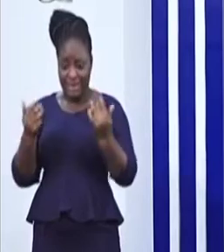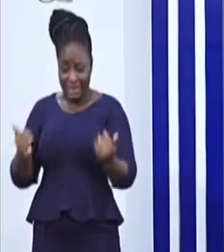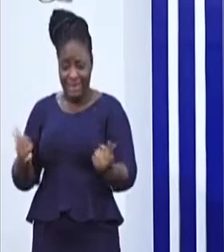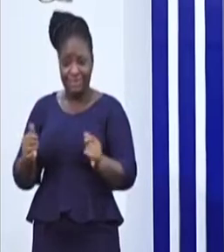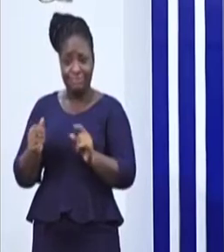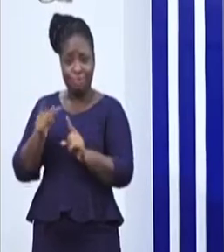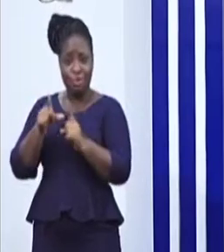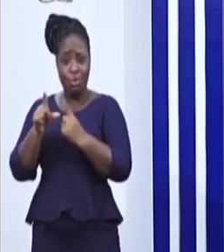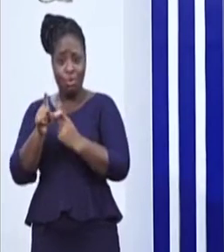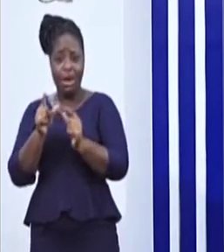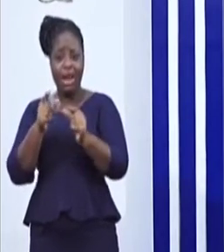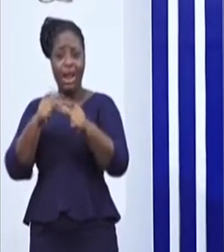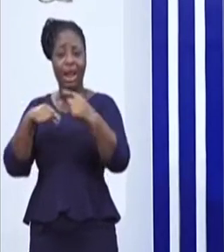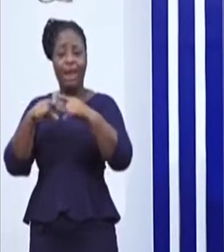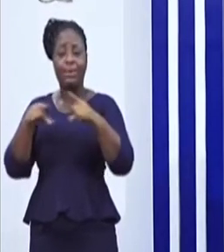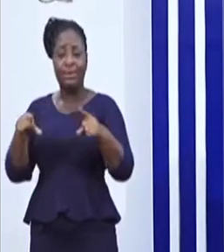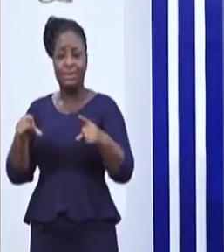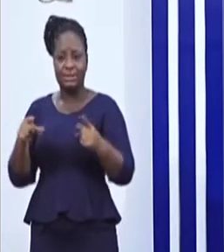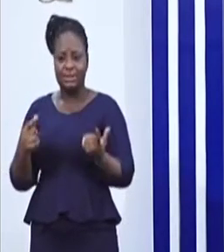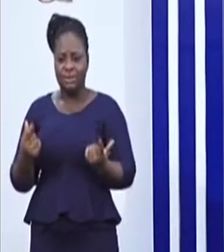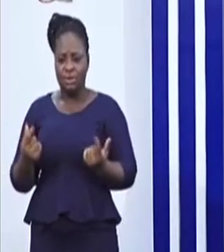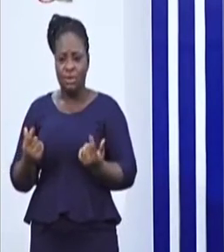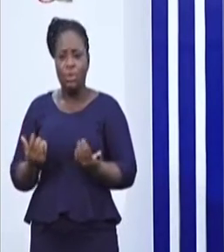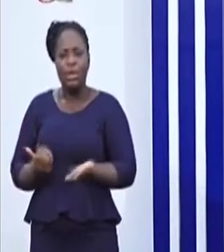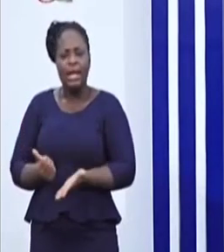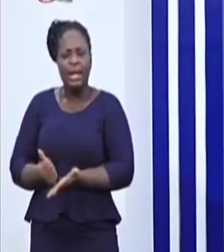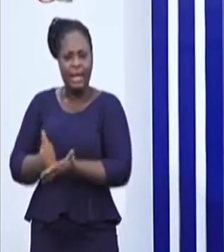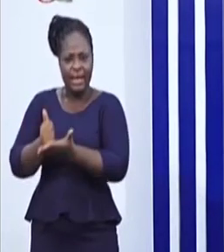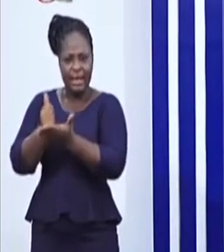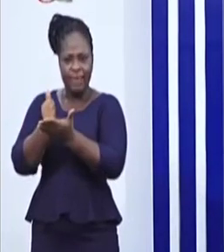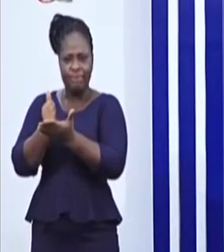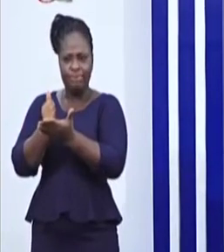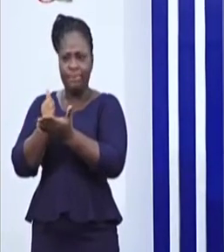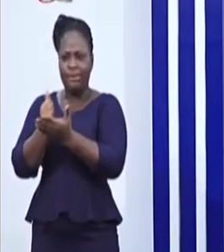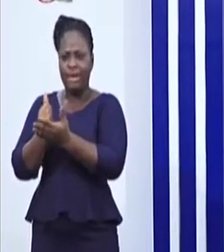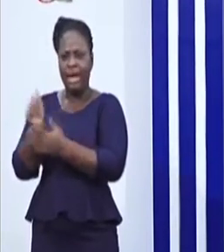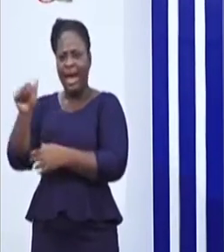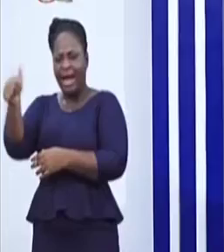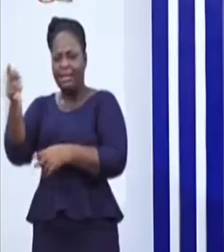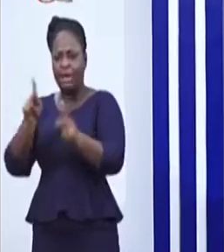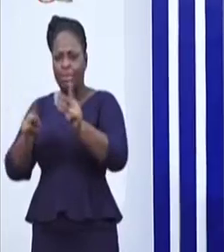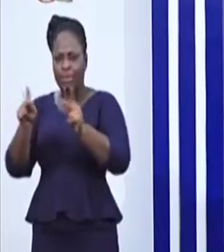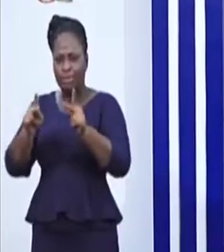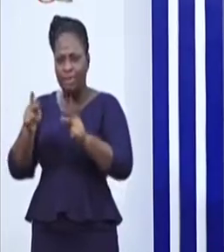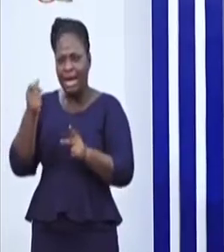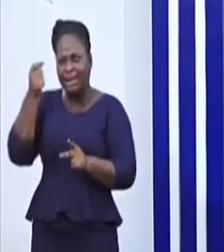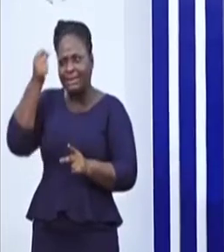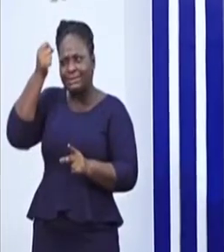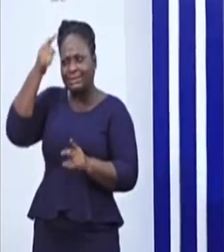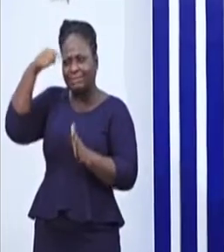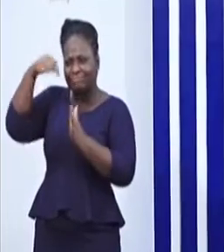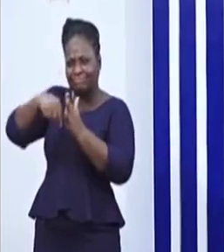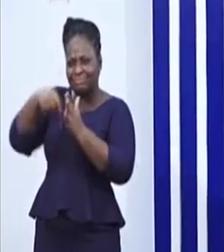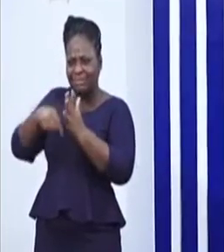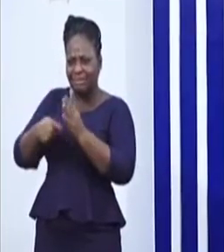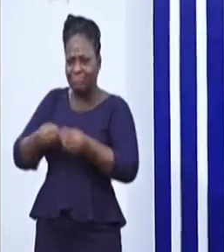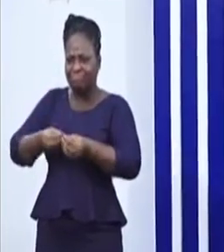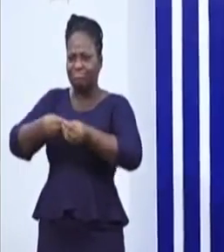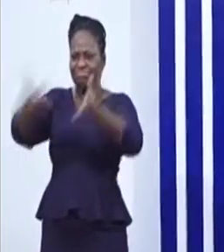the various local languages will also be deployed across the 30 information centers per